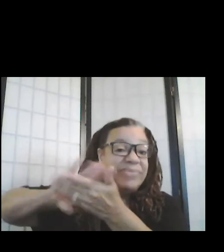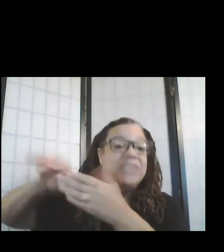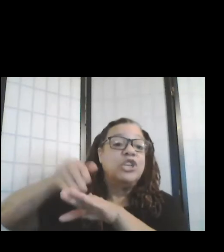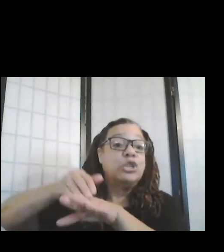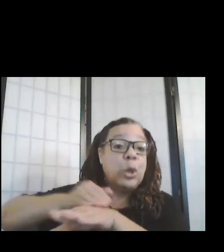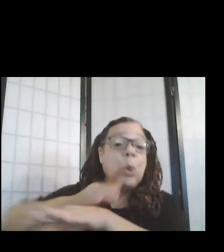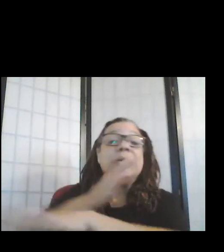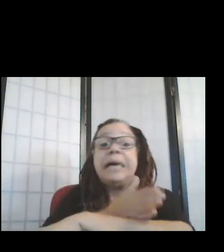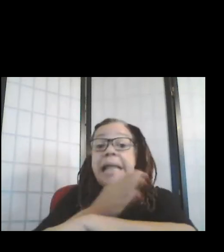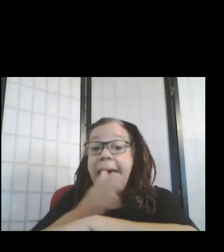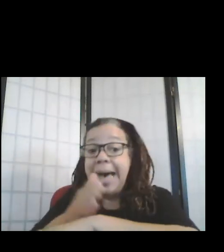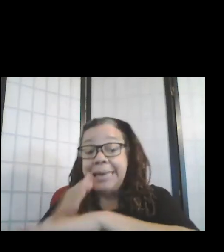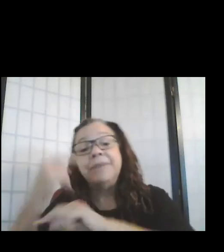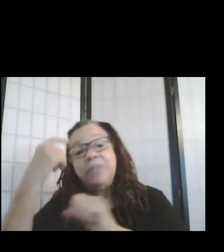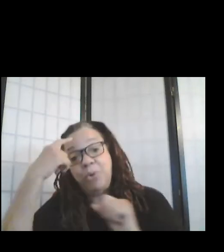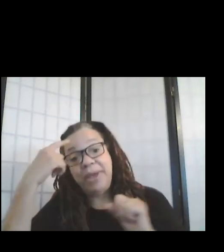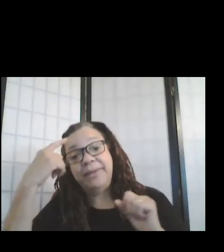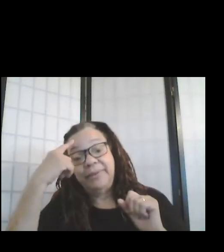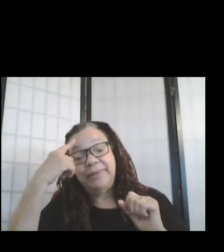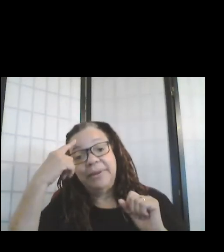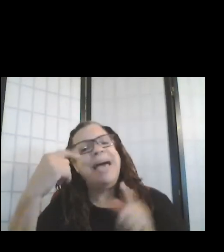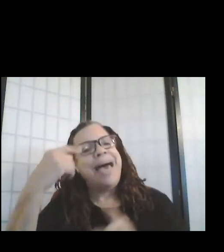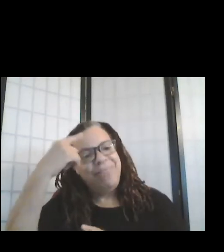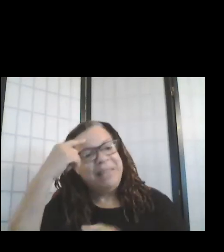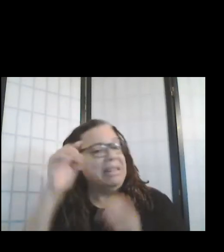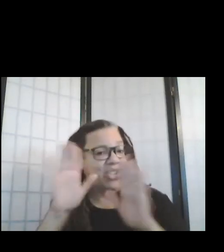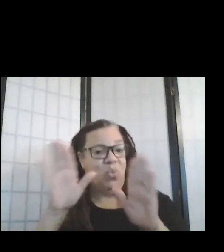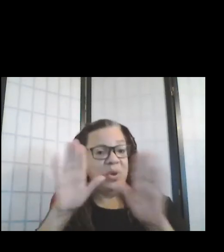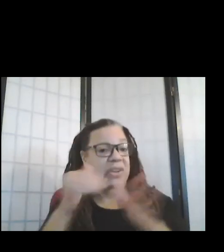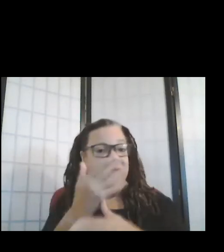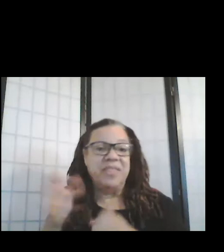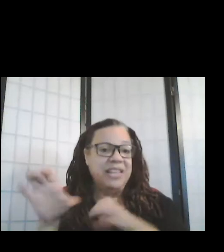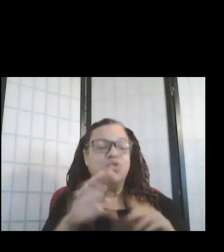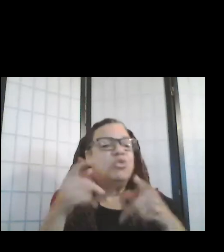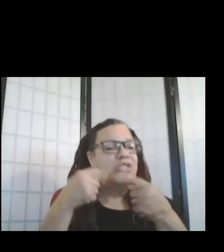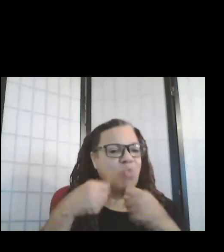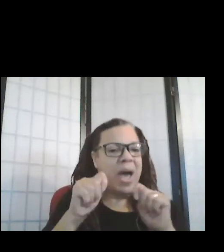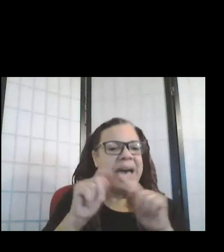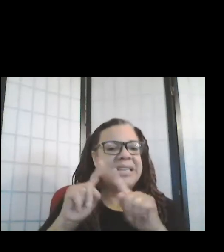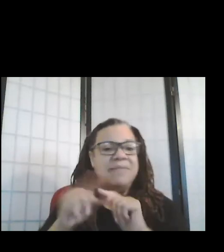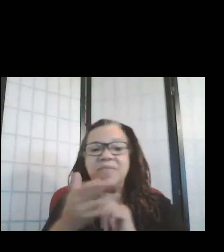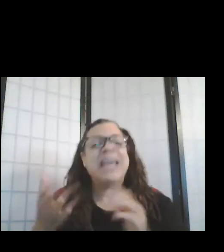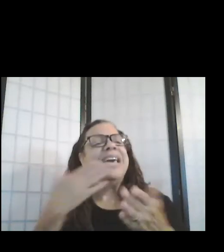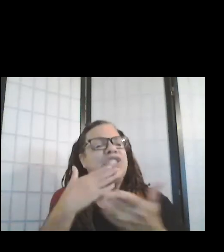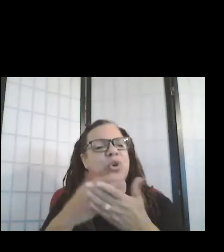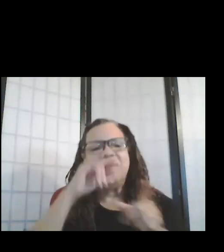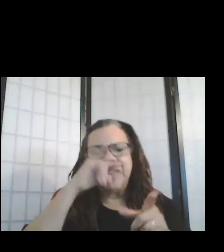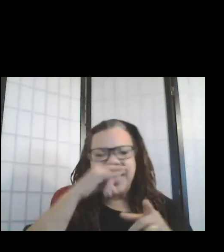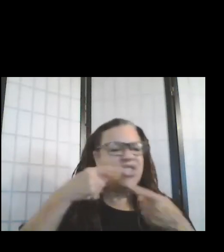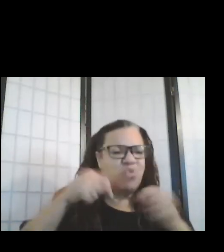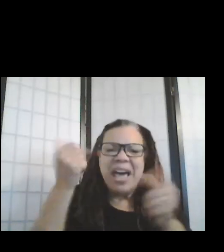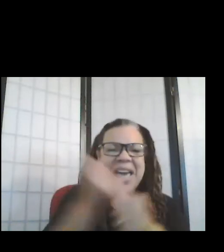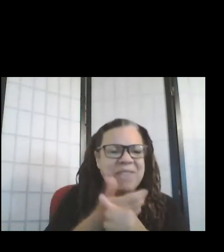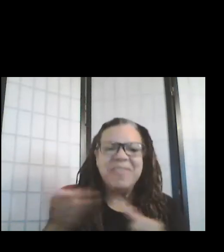decline. And so I think that's a great thing to do, to try many things. And it's great for kids too, the kids to try everything.